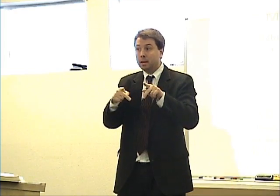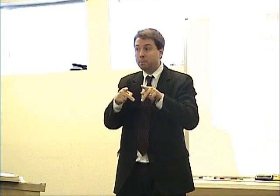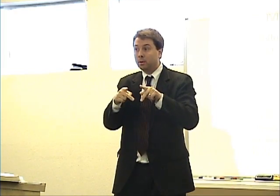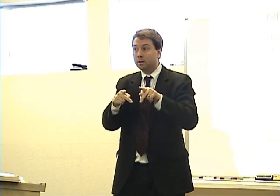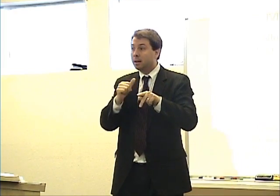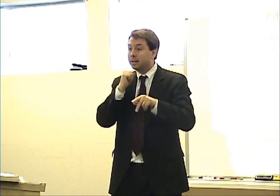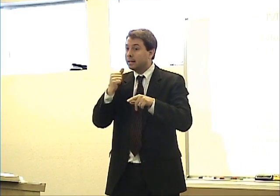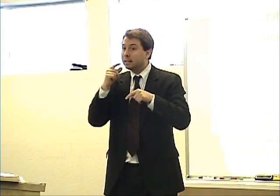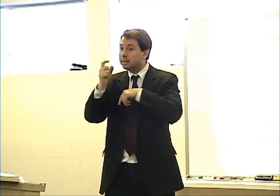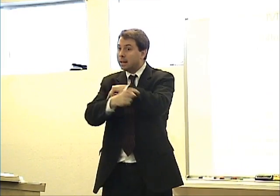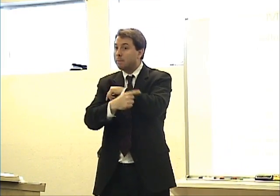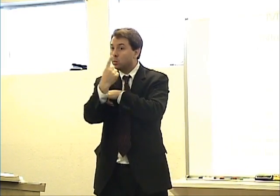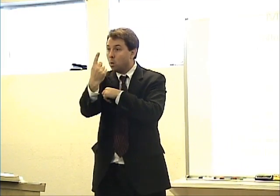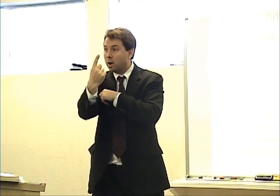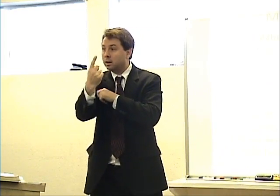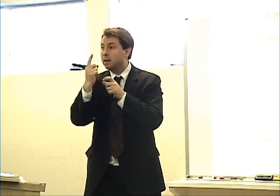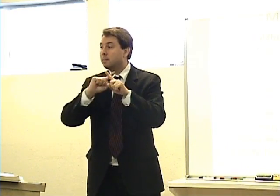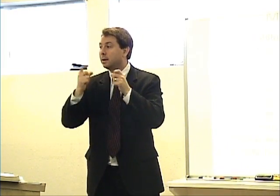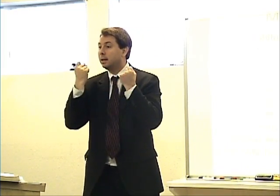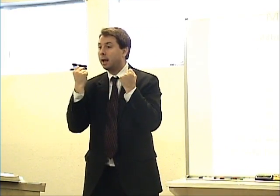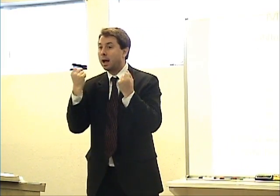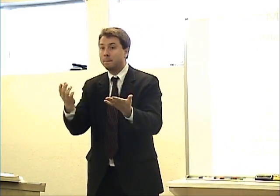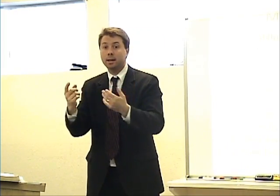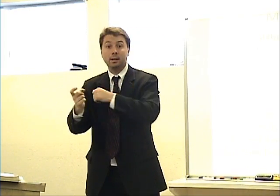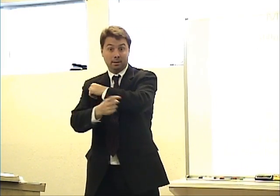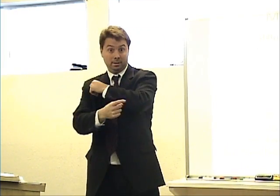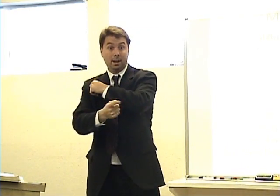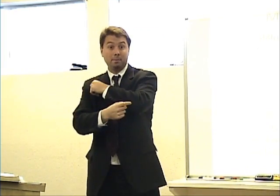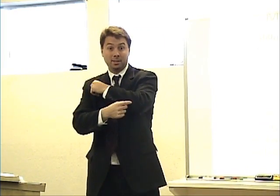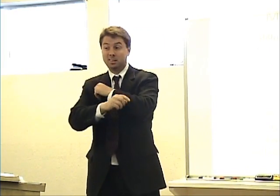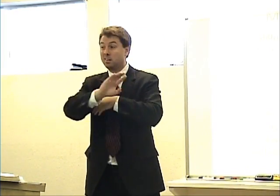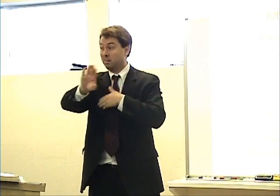people doesn't tempt one.